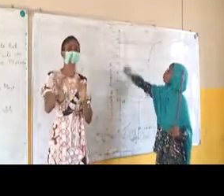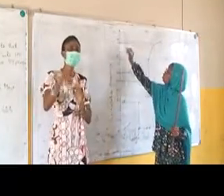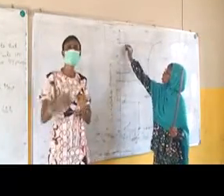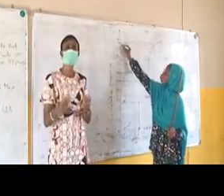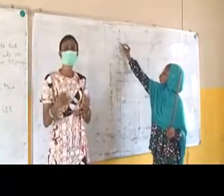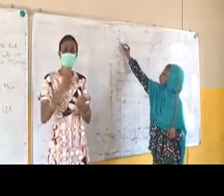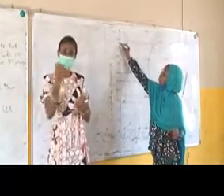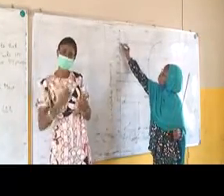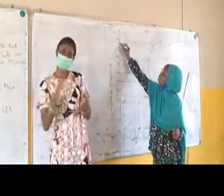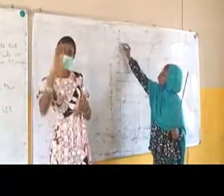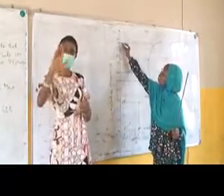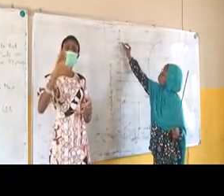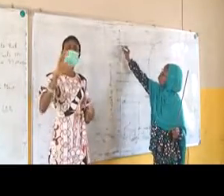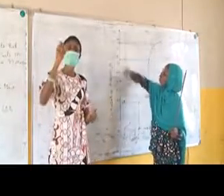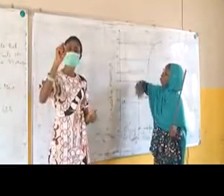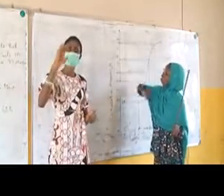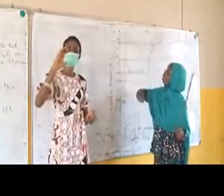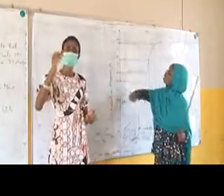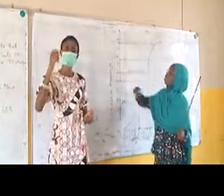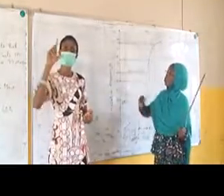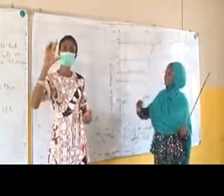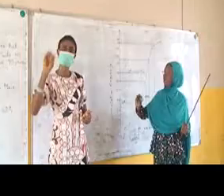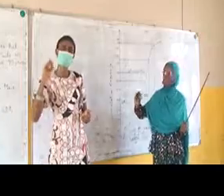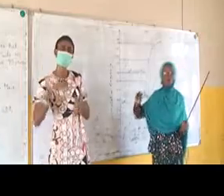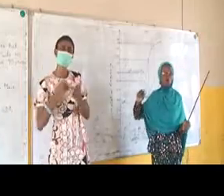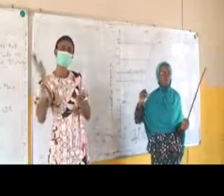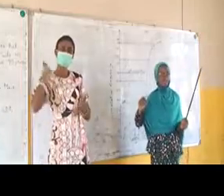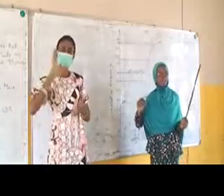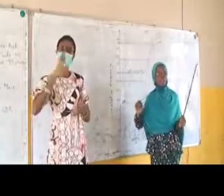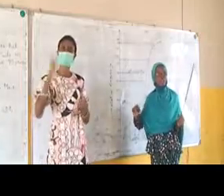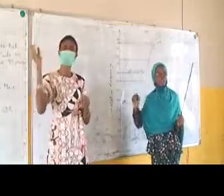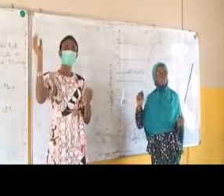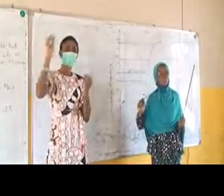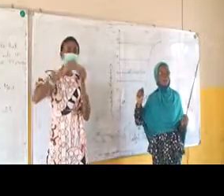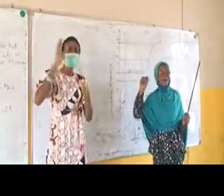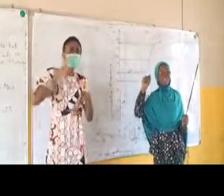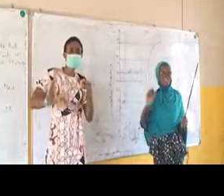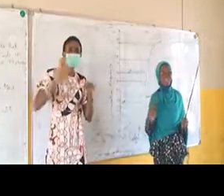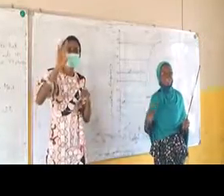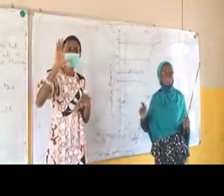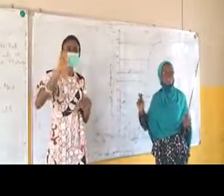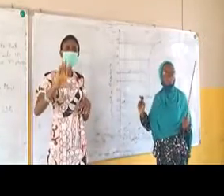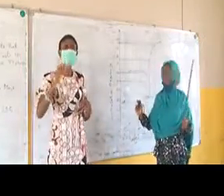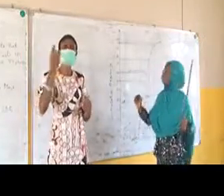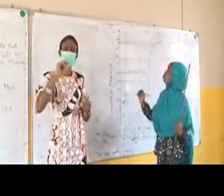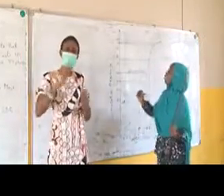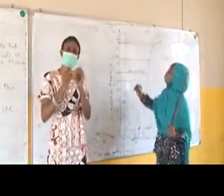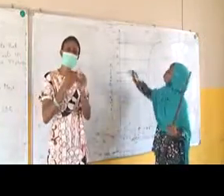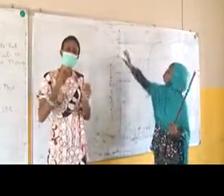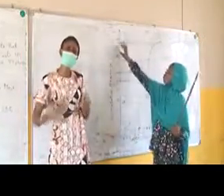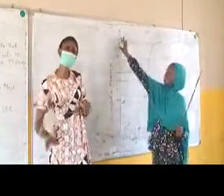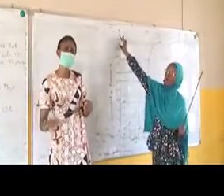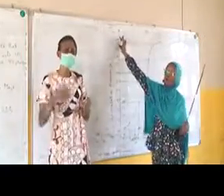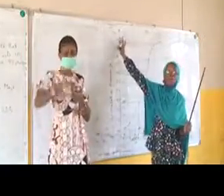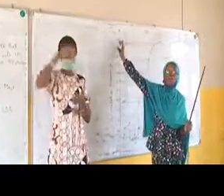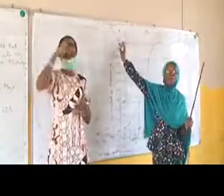95. Then assuming it's 95 you have here, then the number of students that scored at least 70 marks